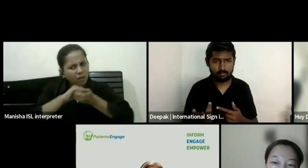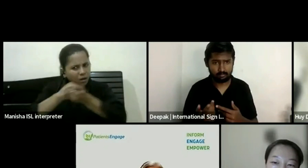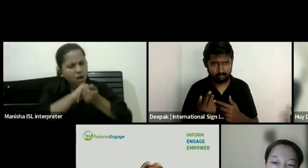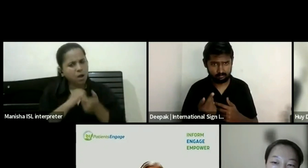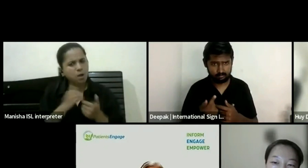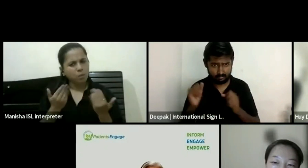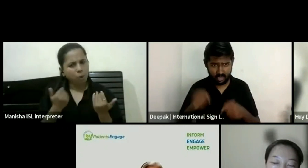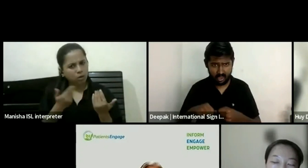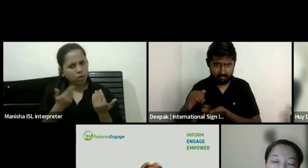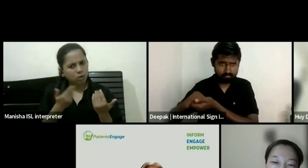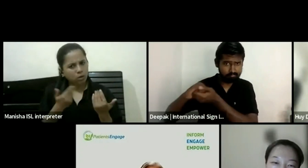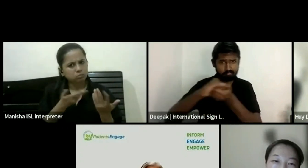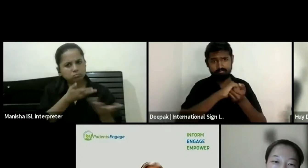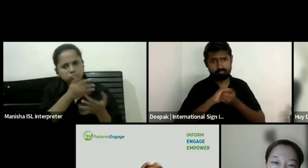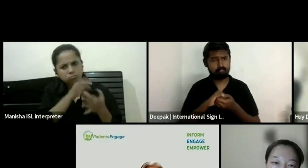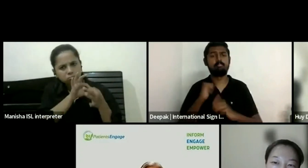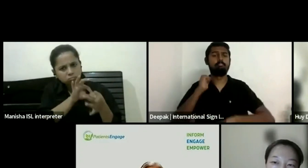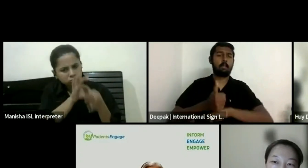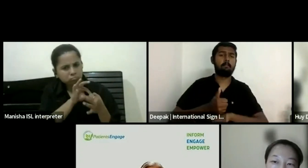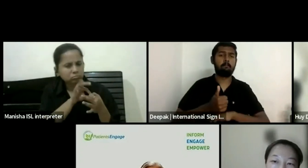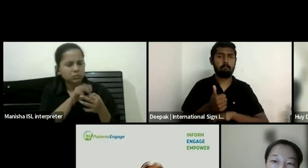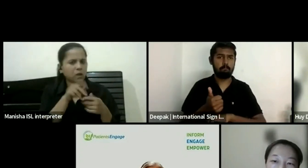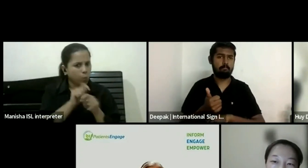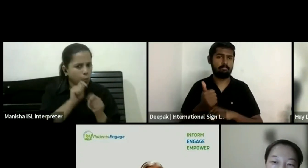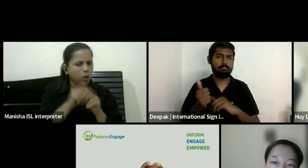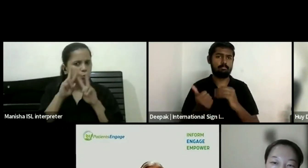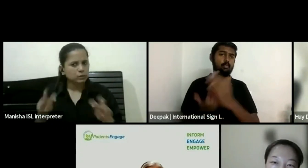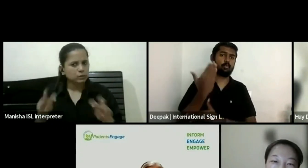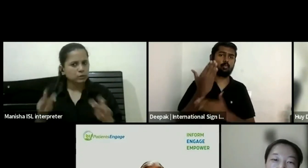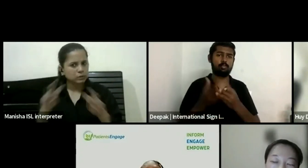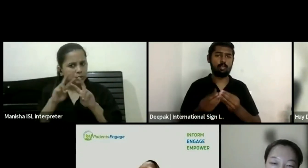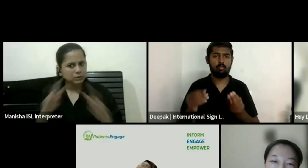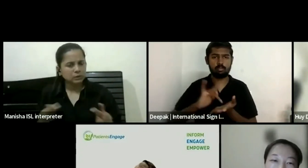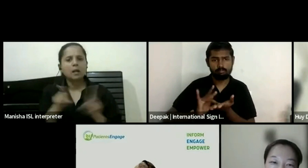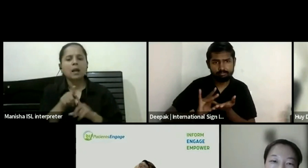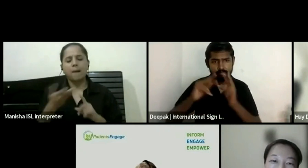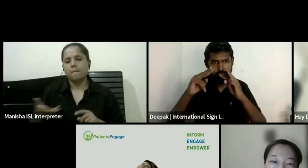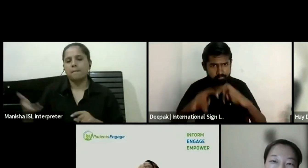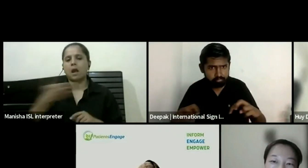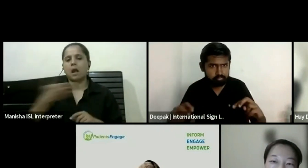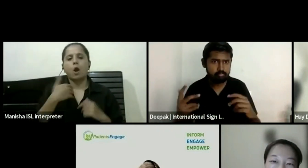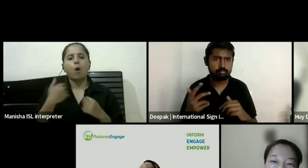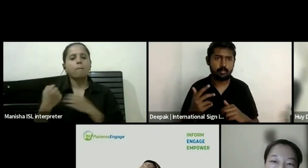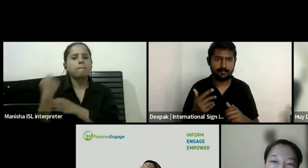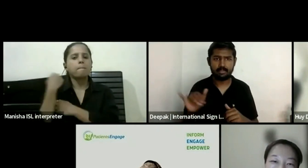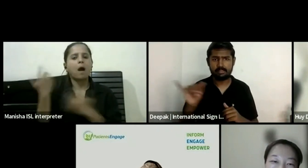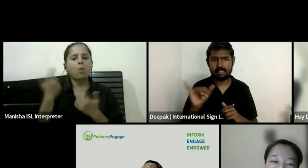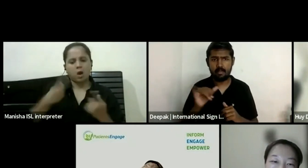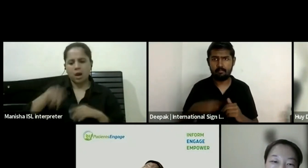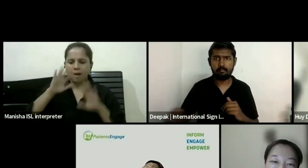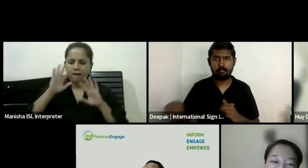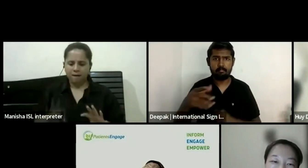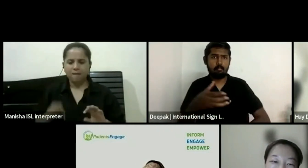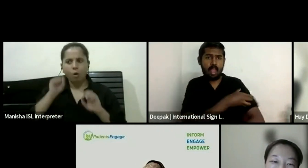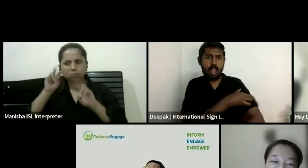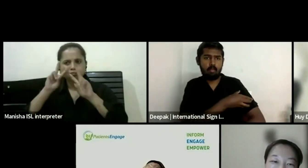to, kind of work on the strengths that we all have between ourselves, different countries? Because at the end